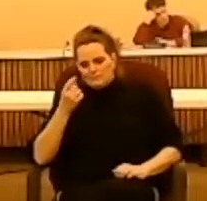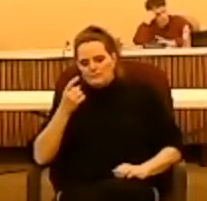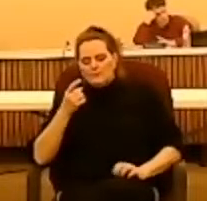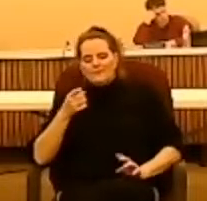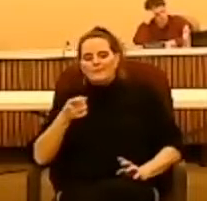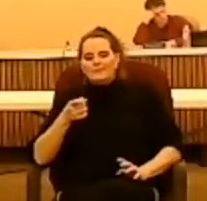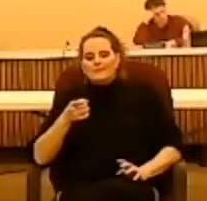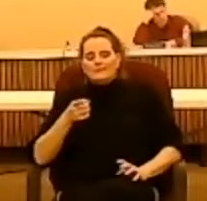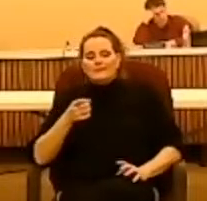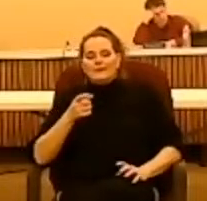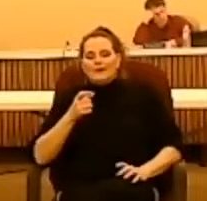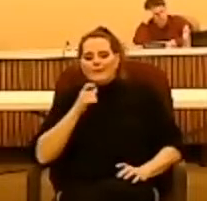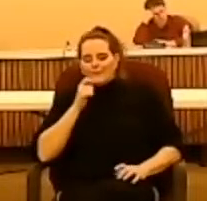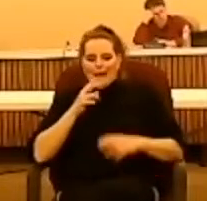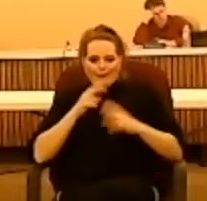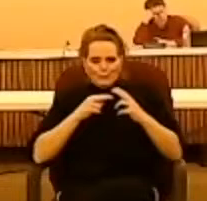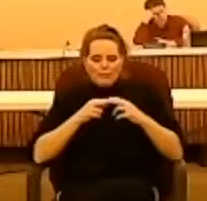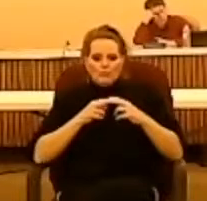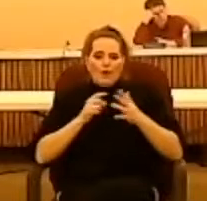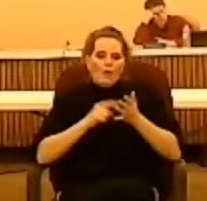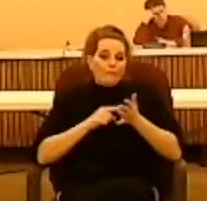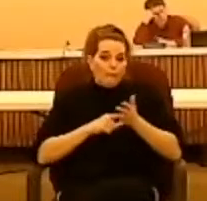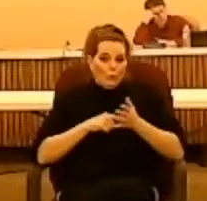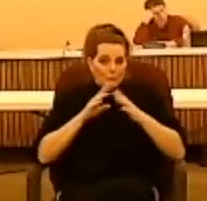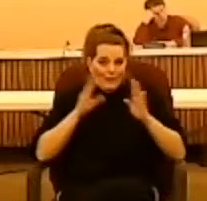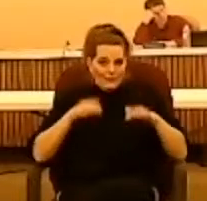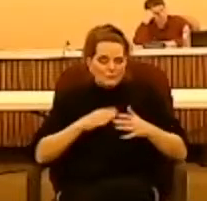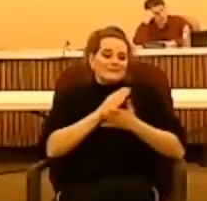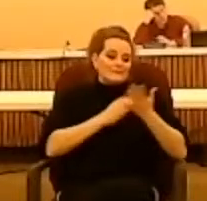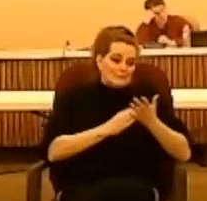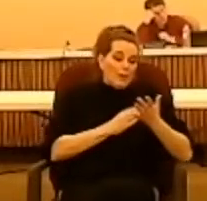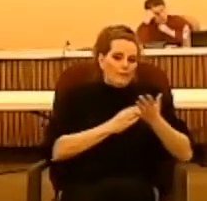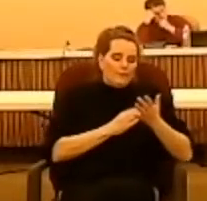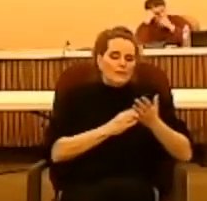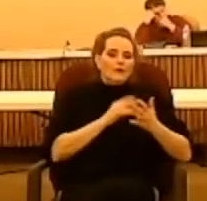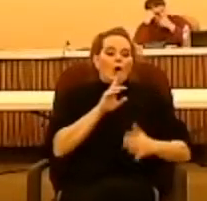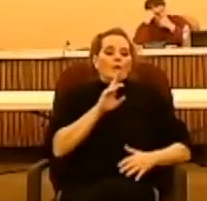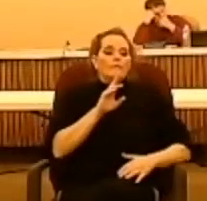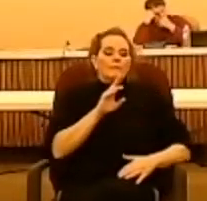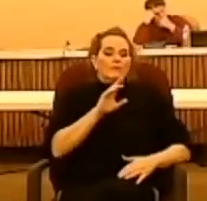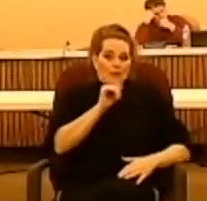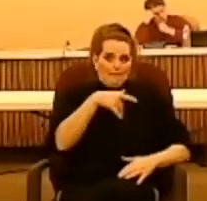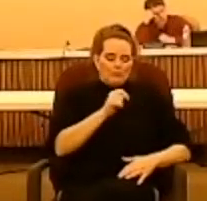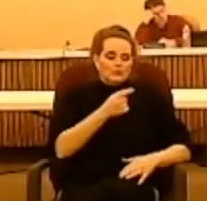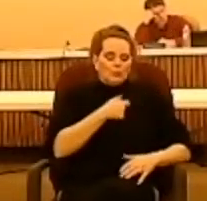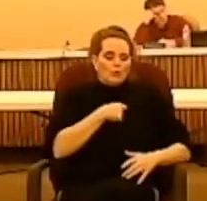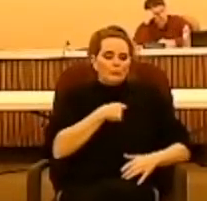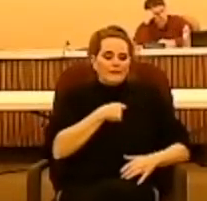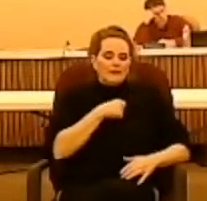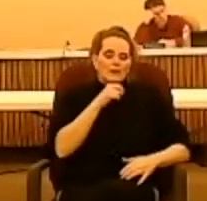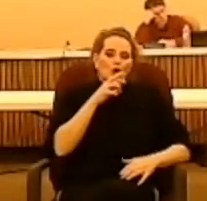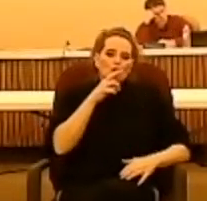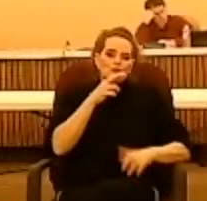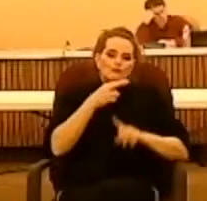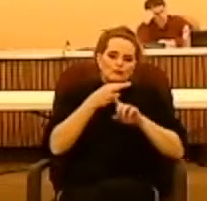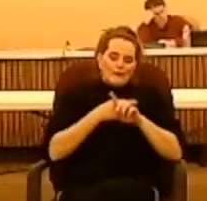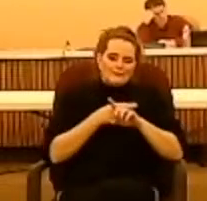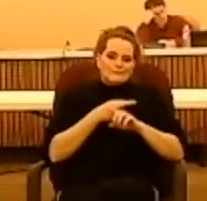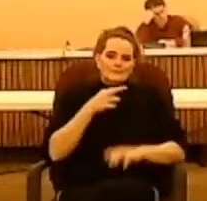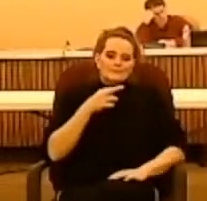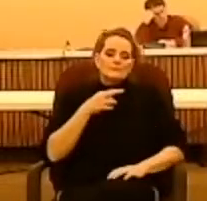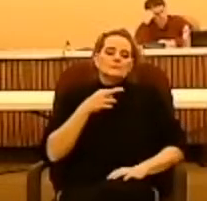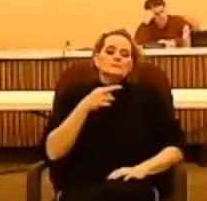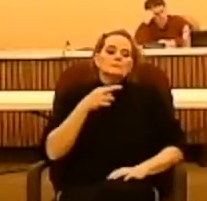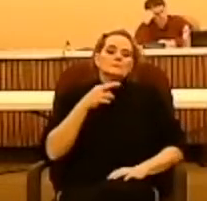not just affordable housing, but some of the units are going to be rent subsidized. And so they will,